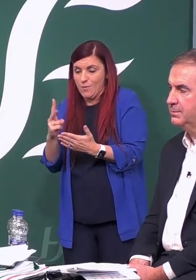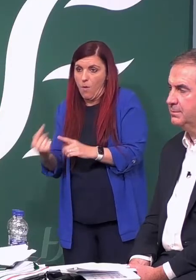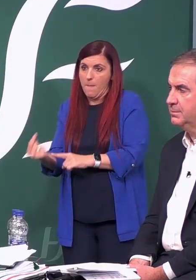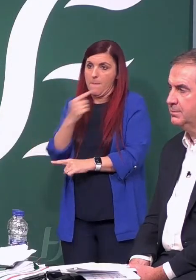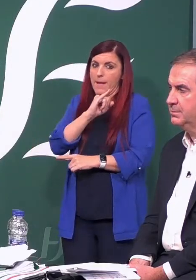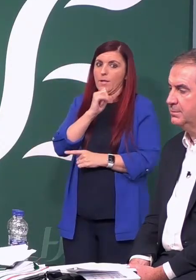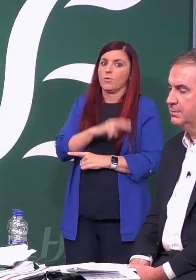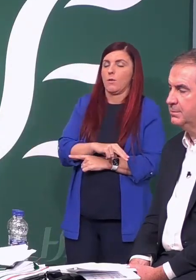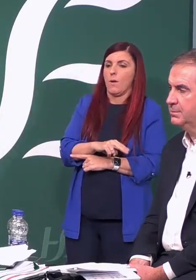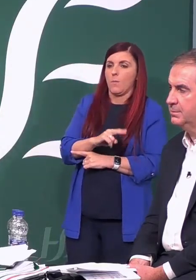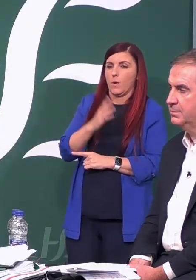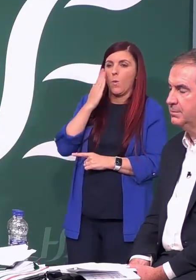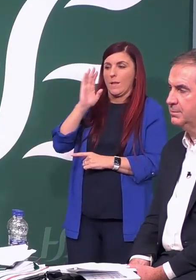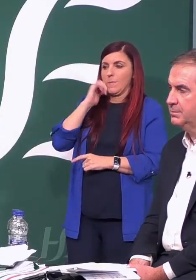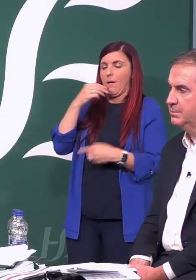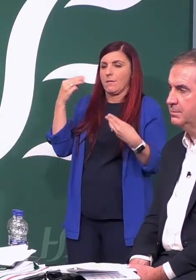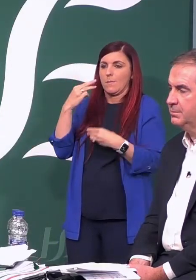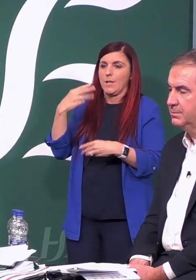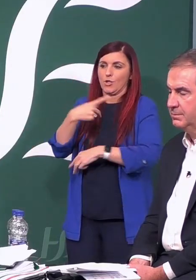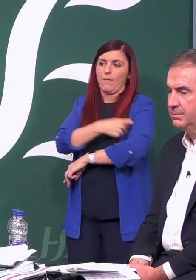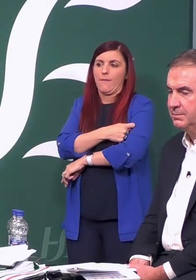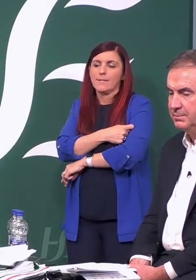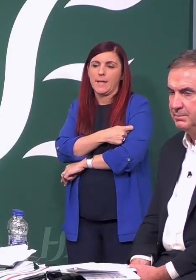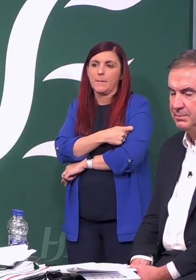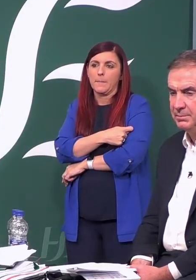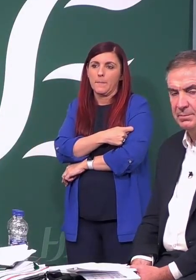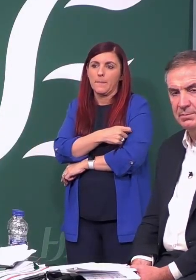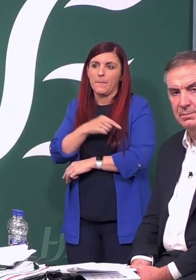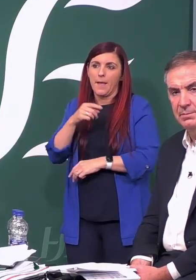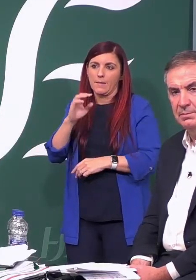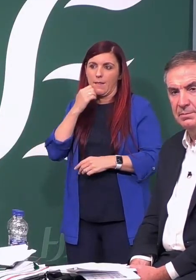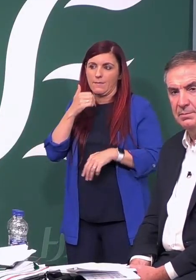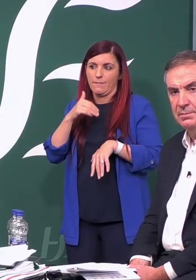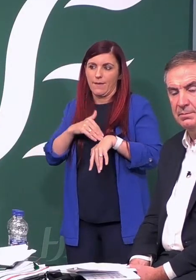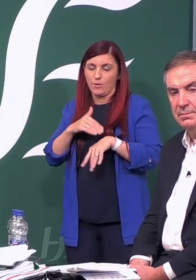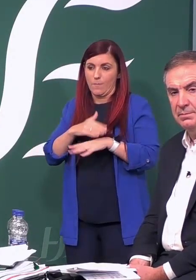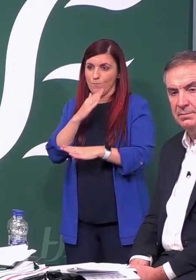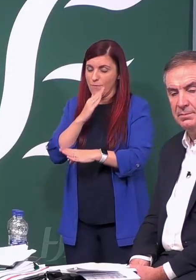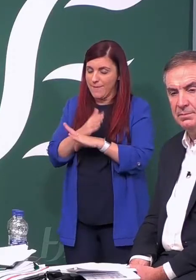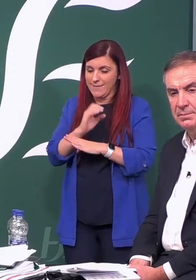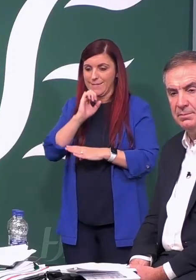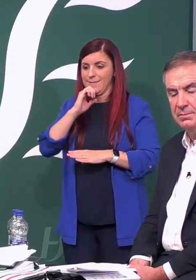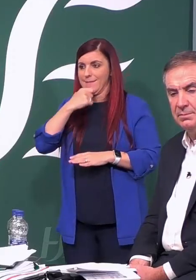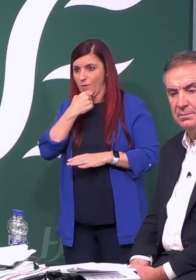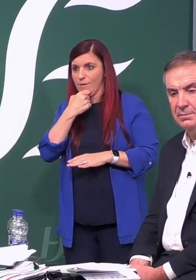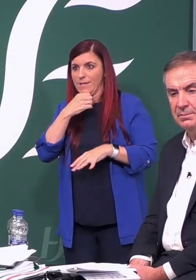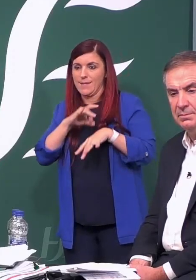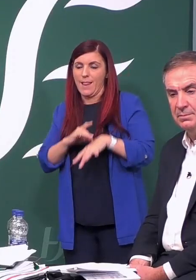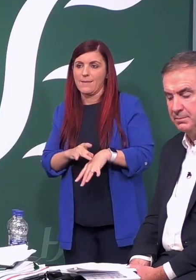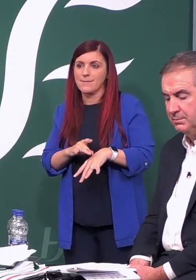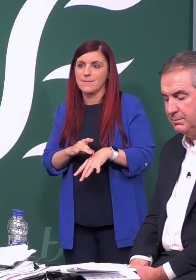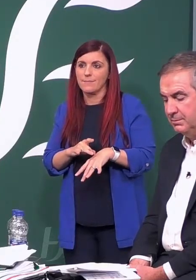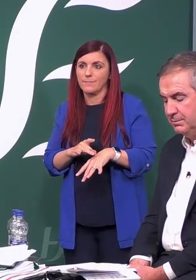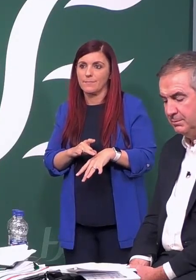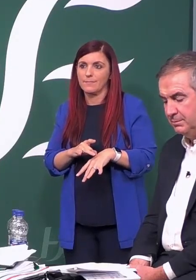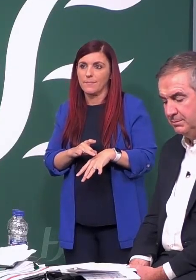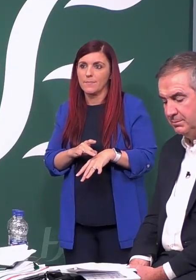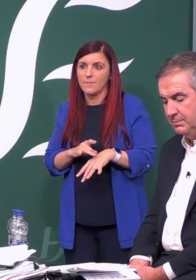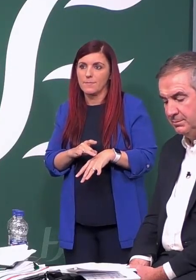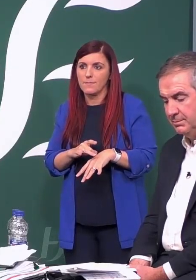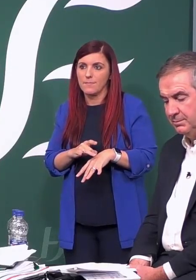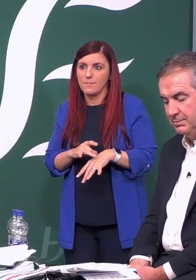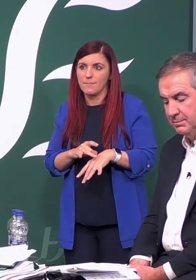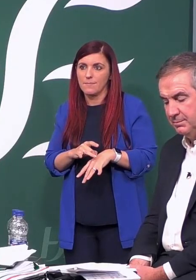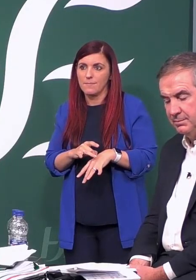and you know this, that the vaccine, at its most effective, prevents a serious end of illness. That is the kind of illness that